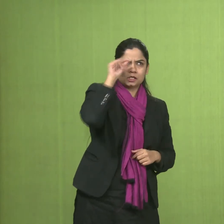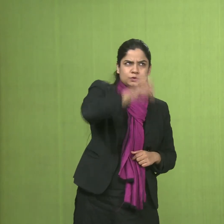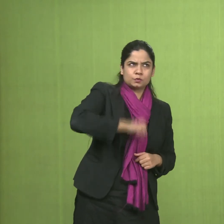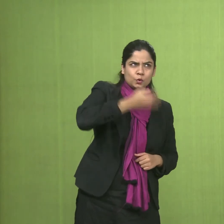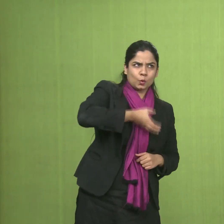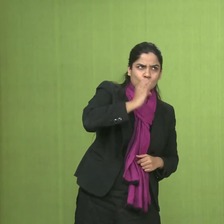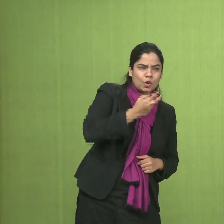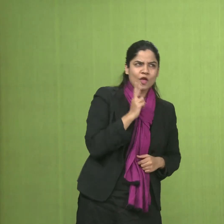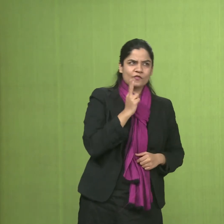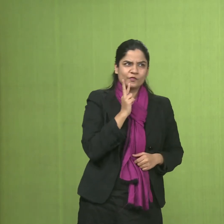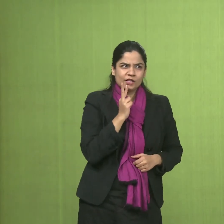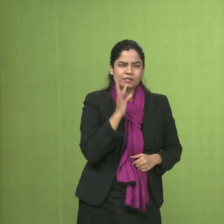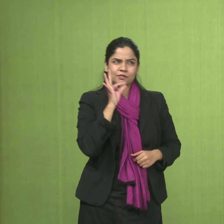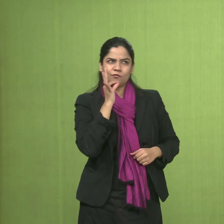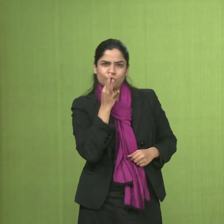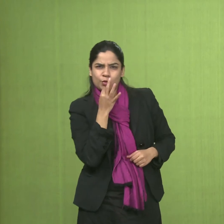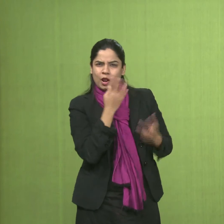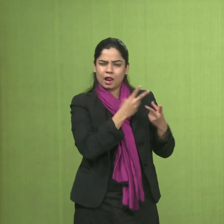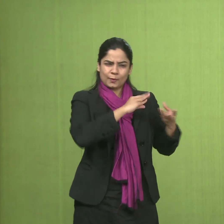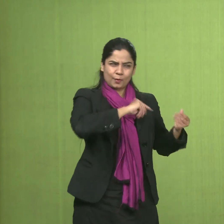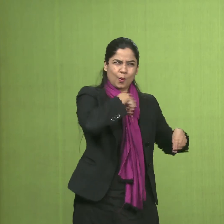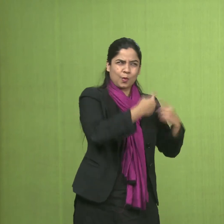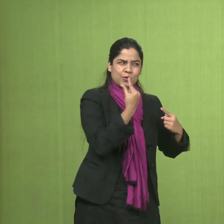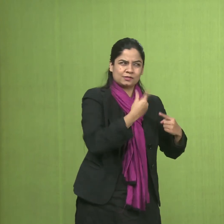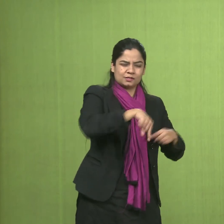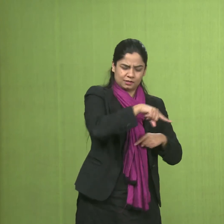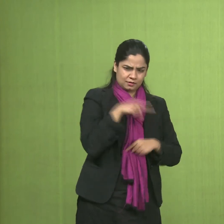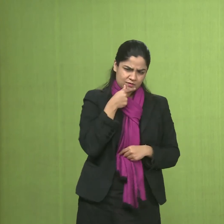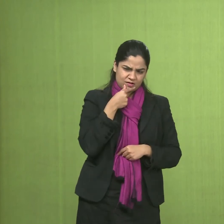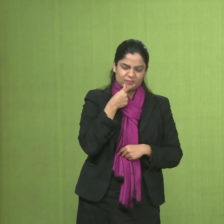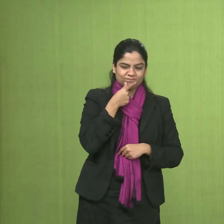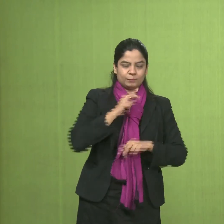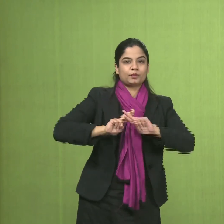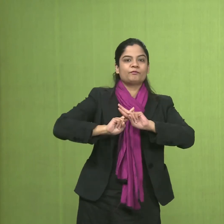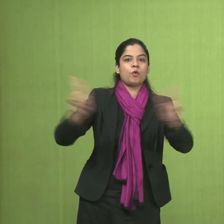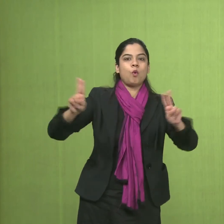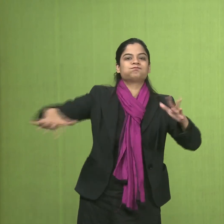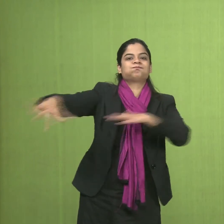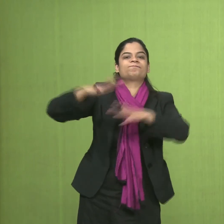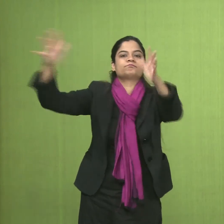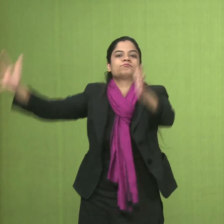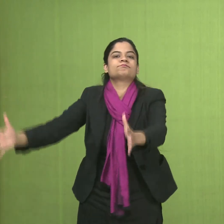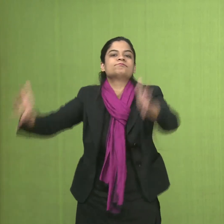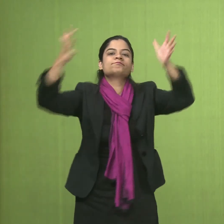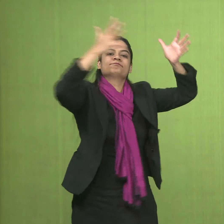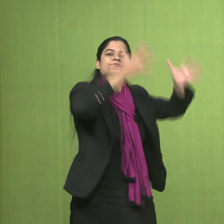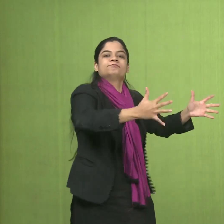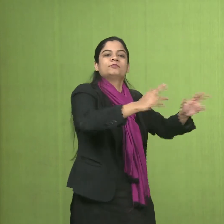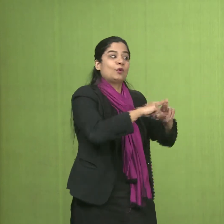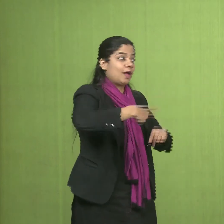is the need at my house. What exactly do I need it for? Do I need it for a juicer? Do I need it to just grind the vegetables? Accordingly,